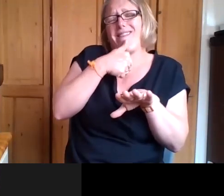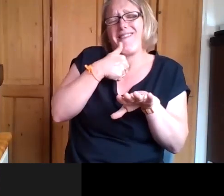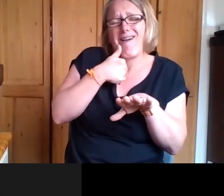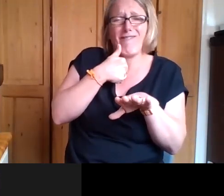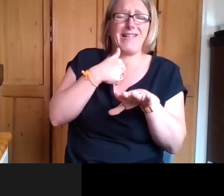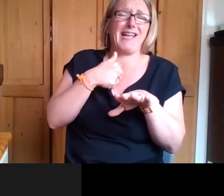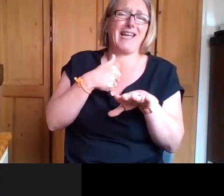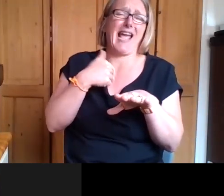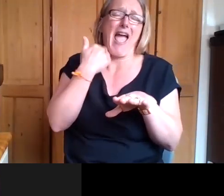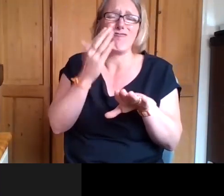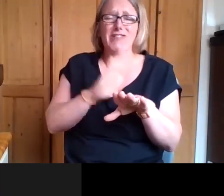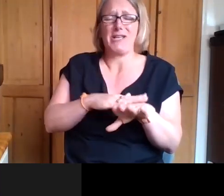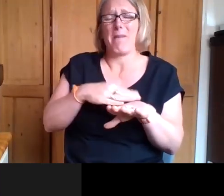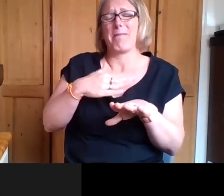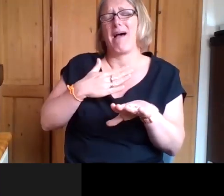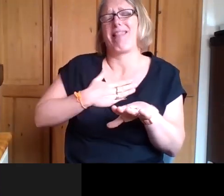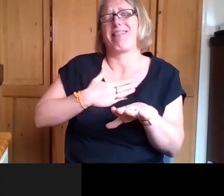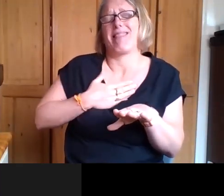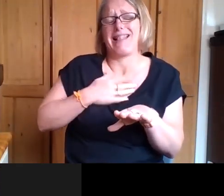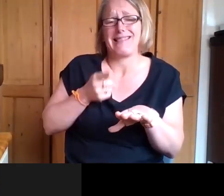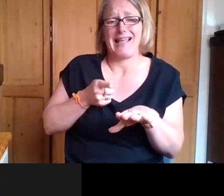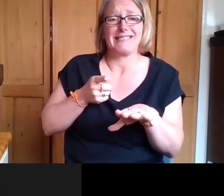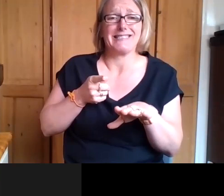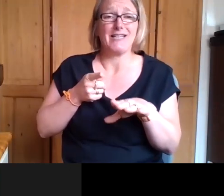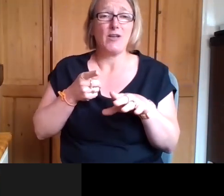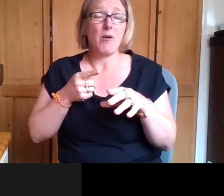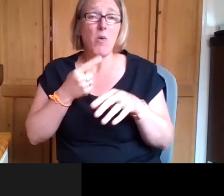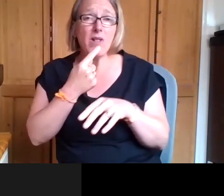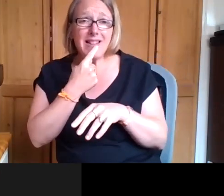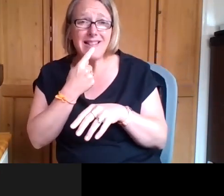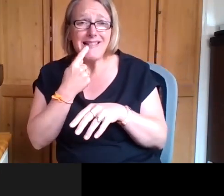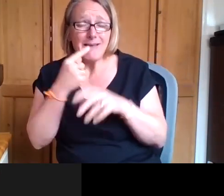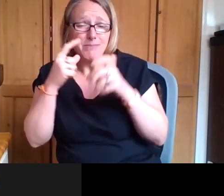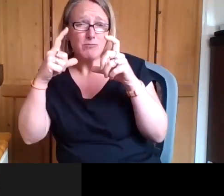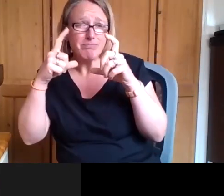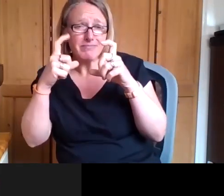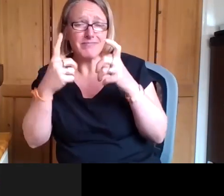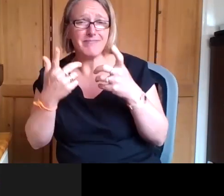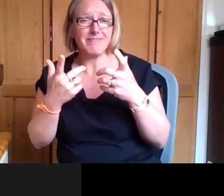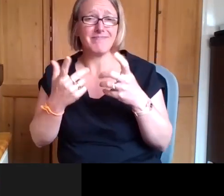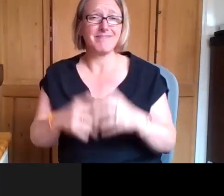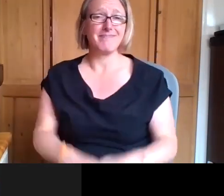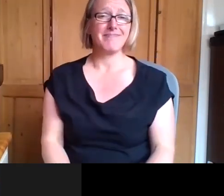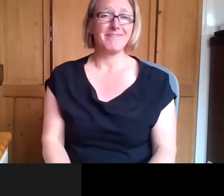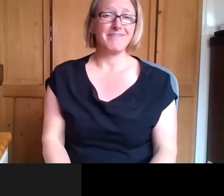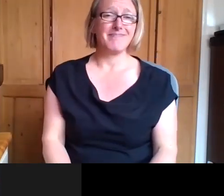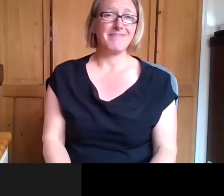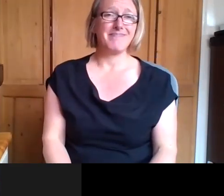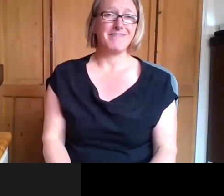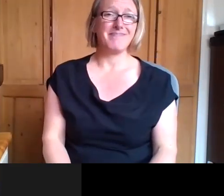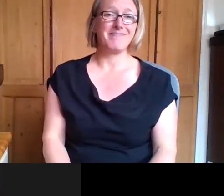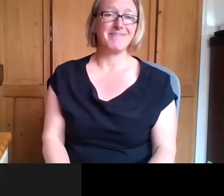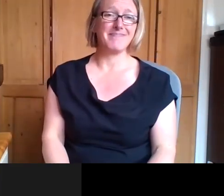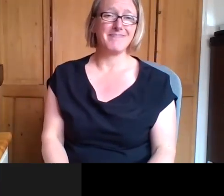Little baby's feet. The feet, the lips. Their little fingers. Oh, God, I'm so